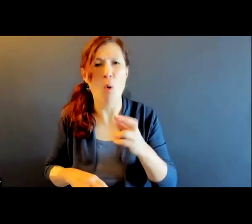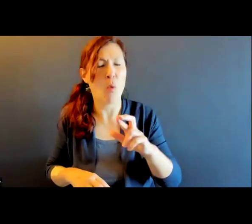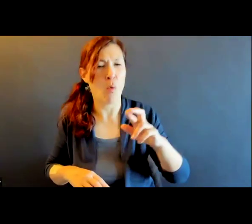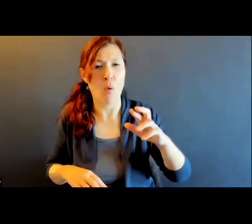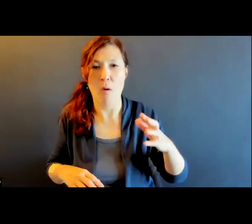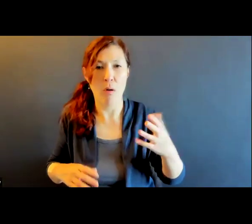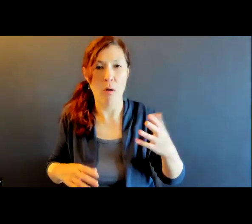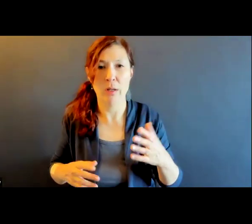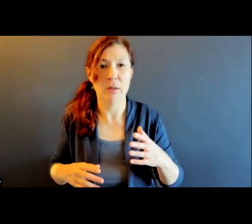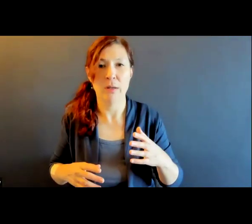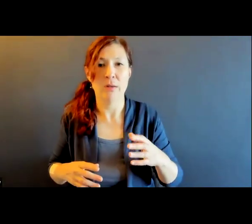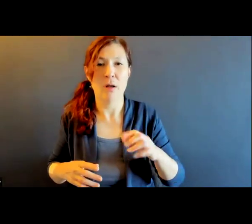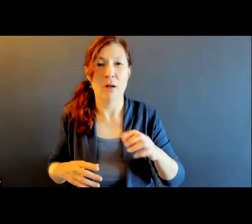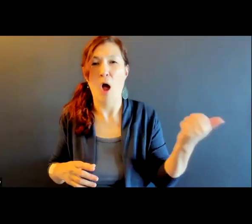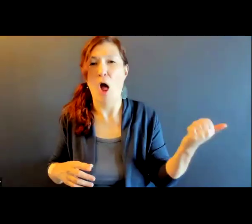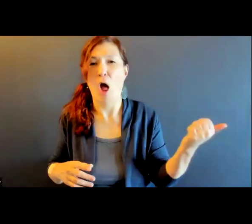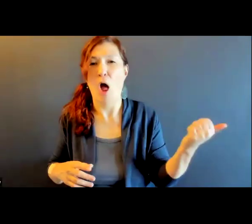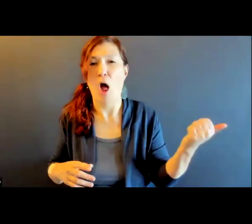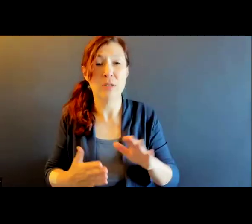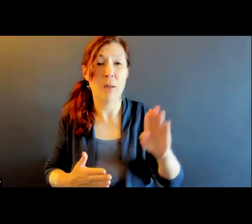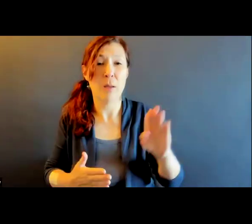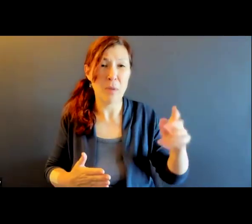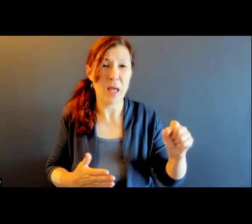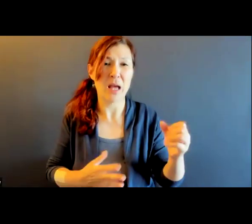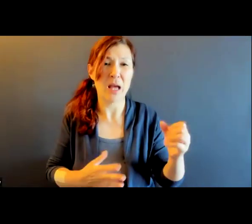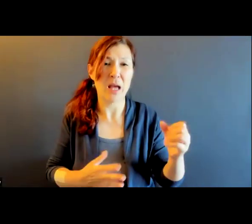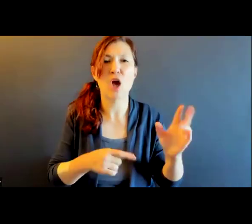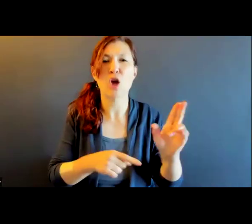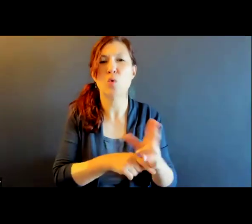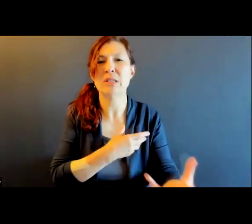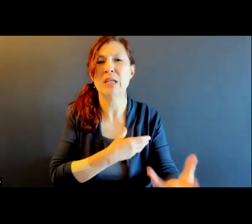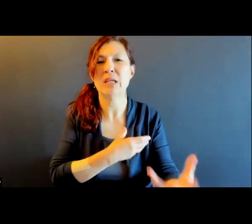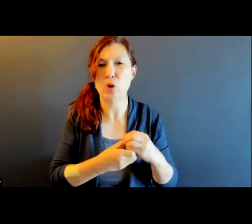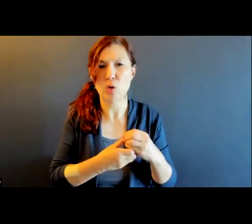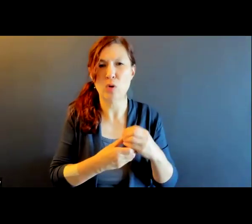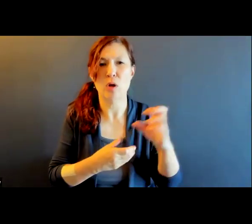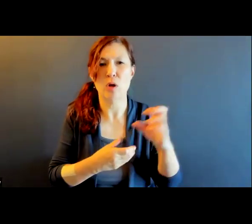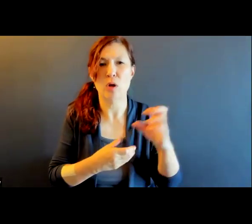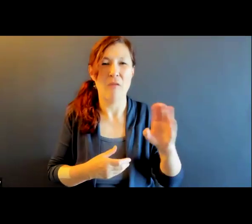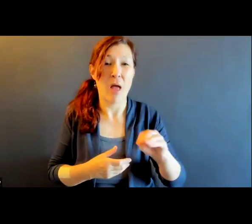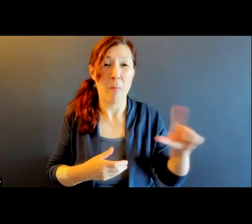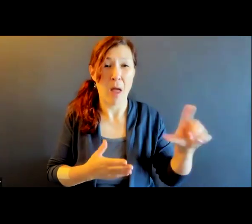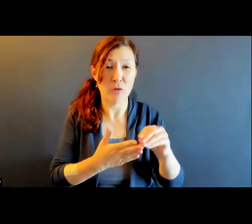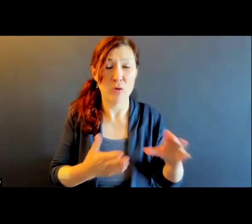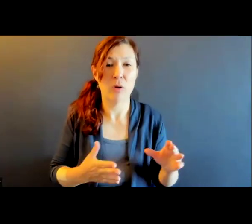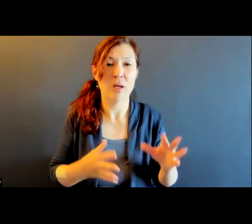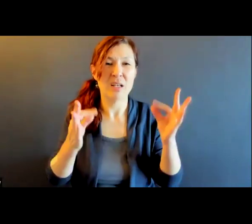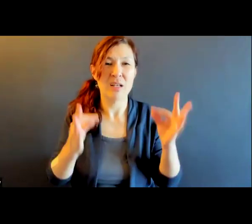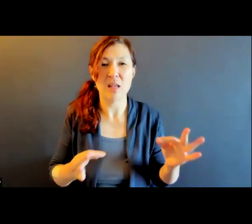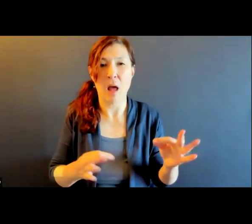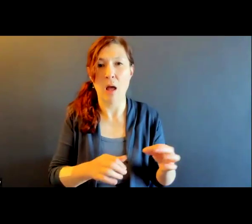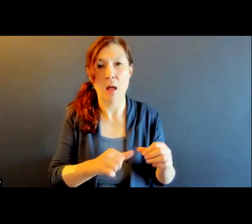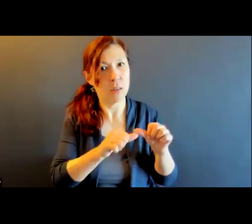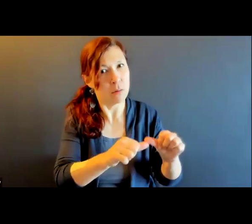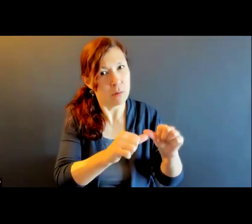BPS has chosen instead to focus on inclusive education for MLs by doubling down on a failed